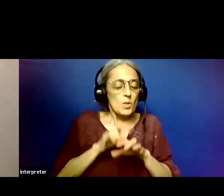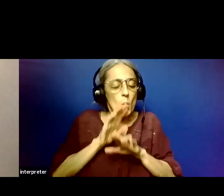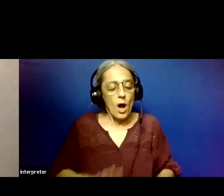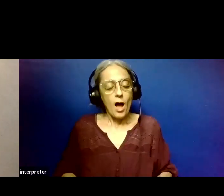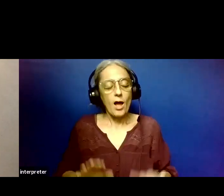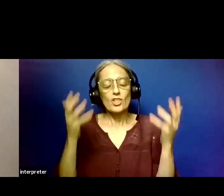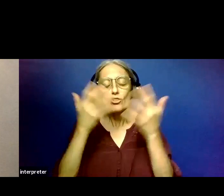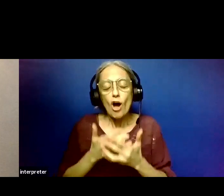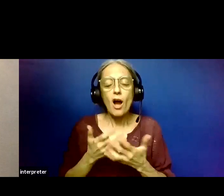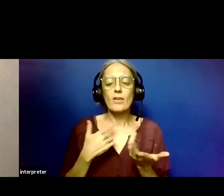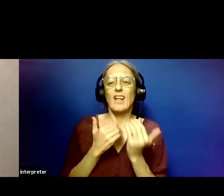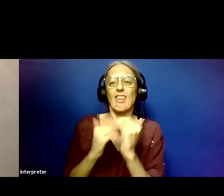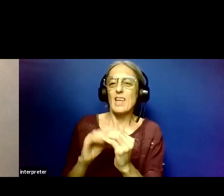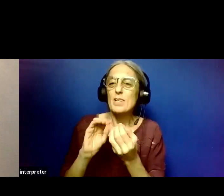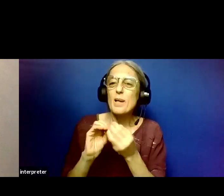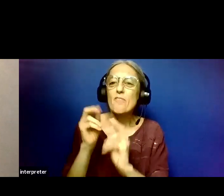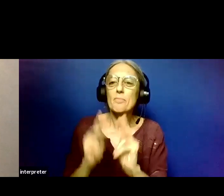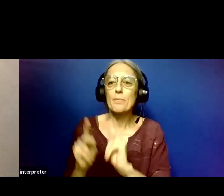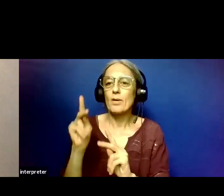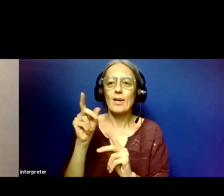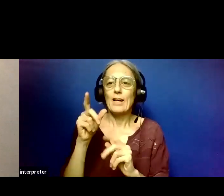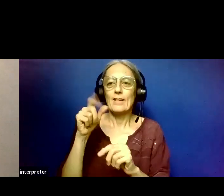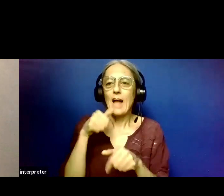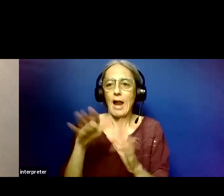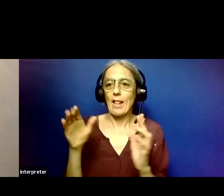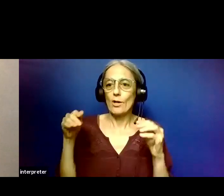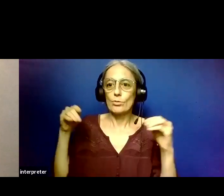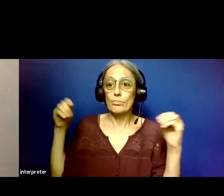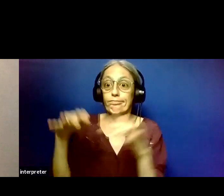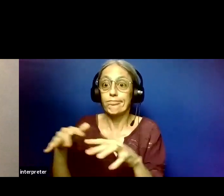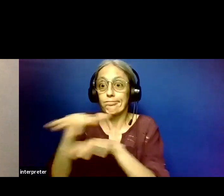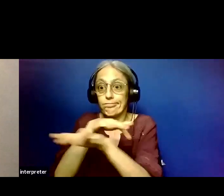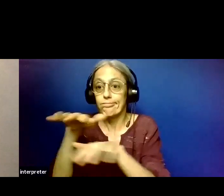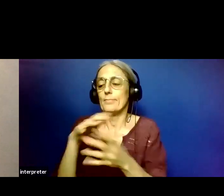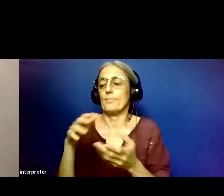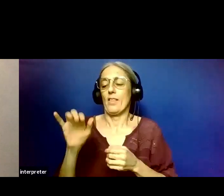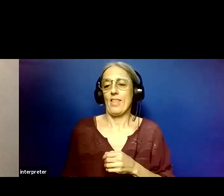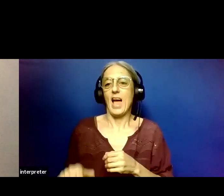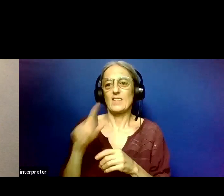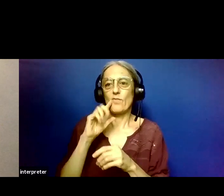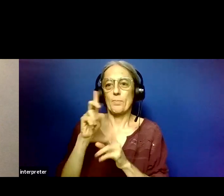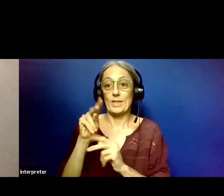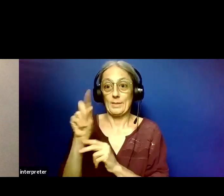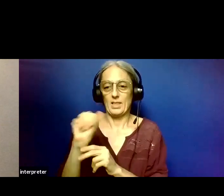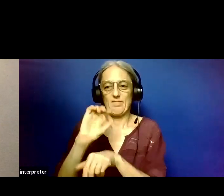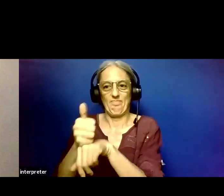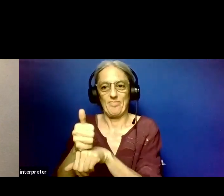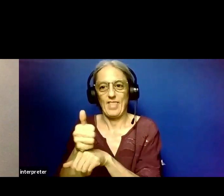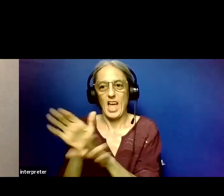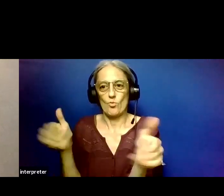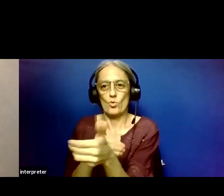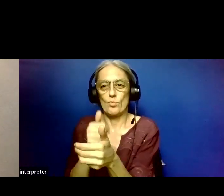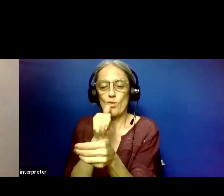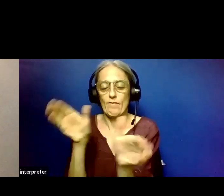so it doesn't get crowded. That's something we're putting in for people with disabilities. We're also putting in a